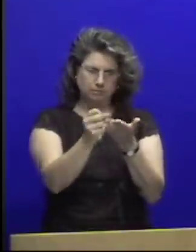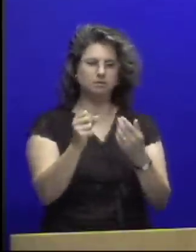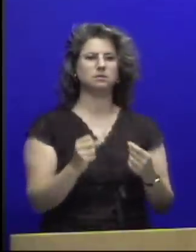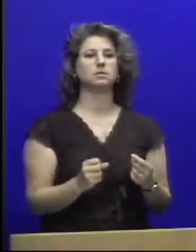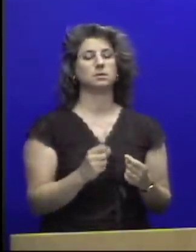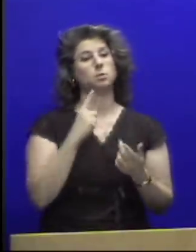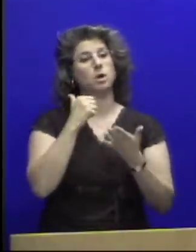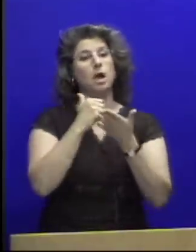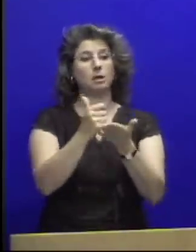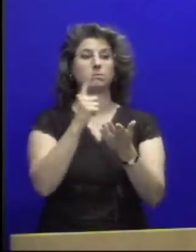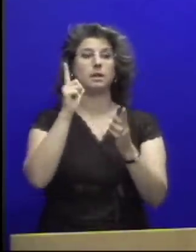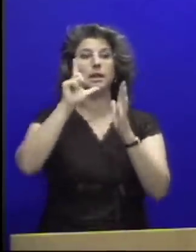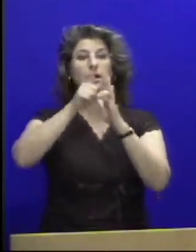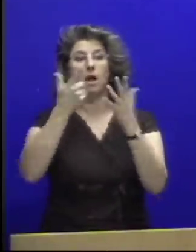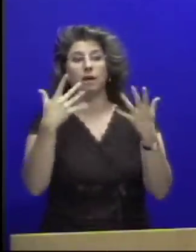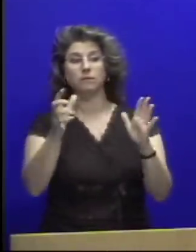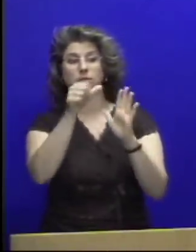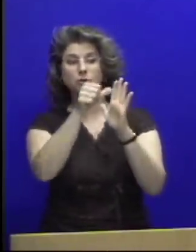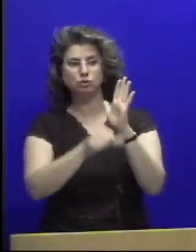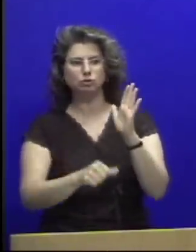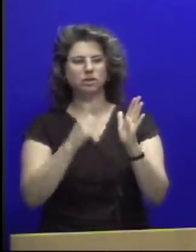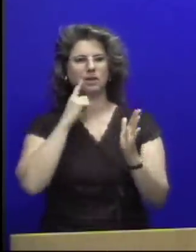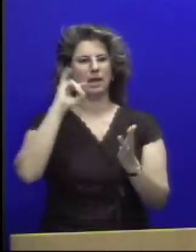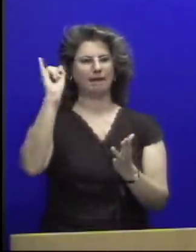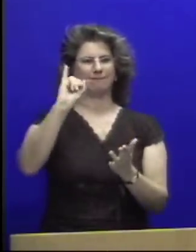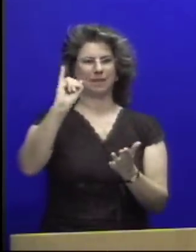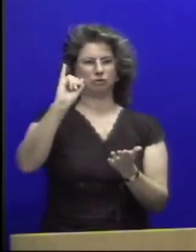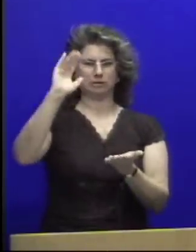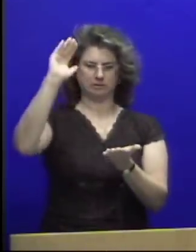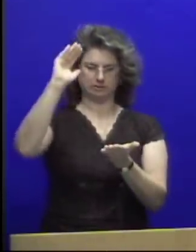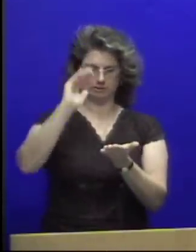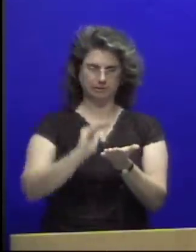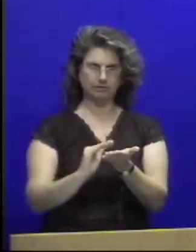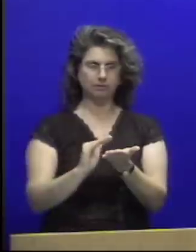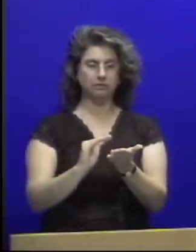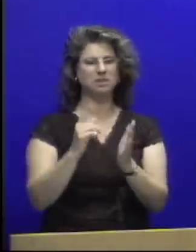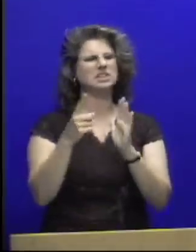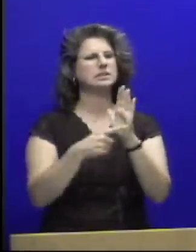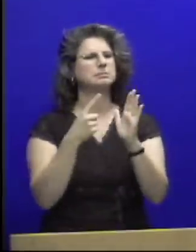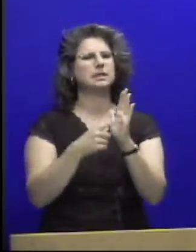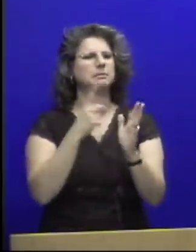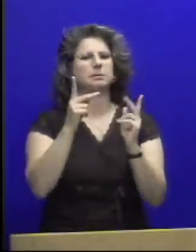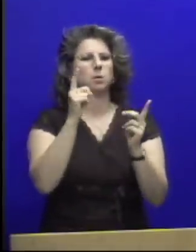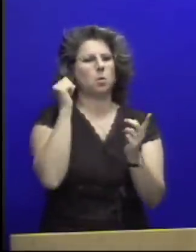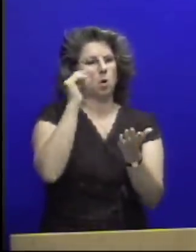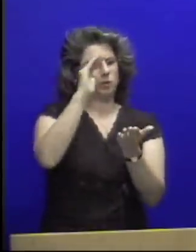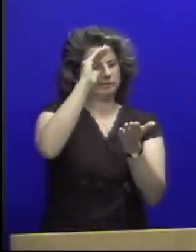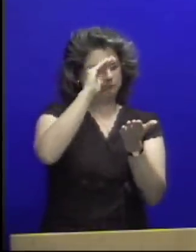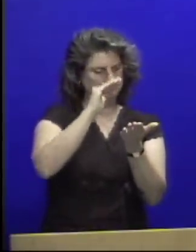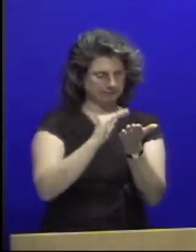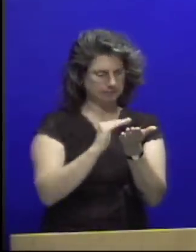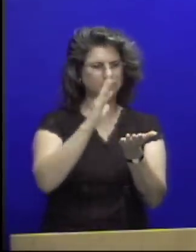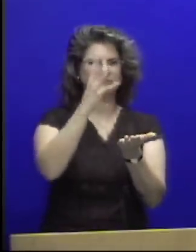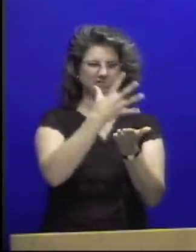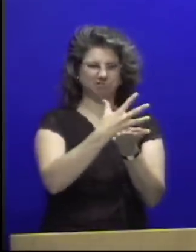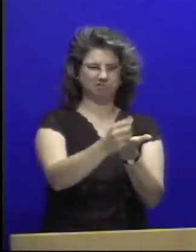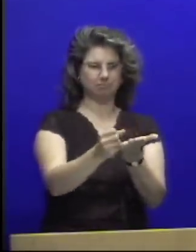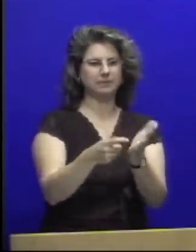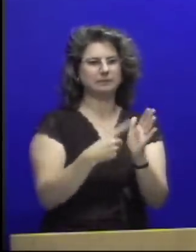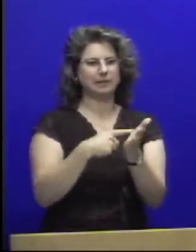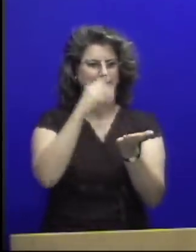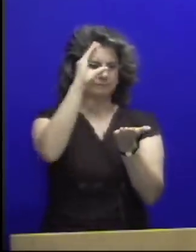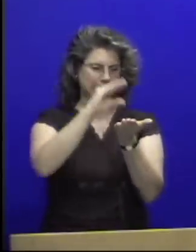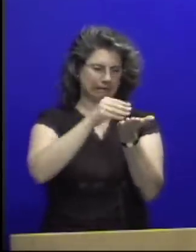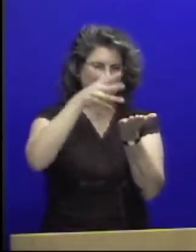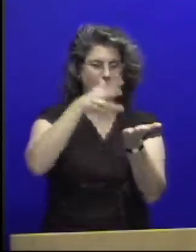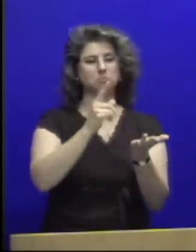decrease the risk of infection. But many people don't get through the entire thing, so just do the best that you can.